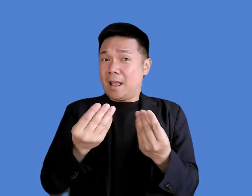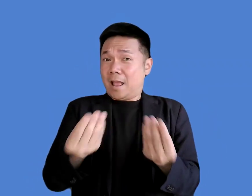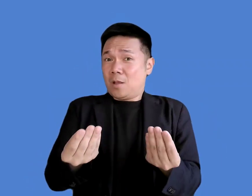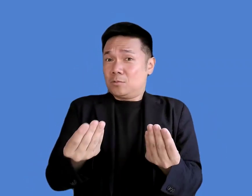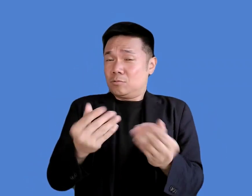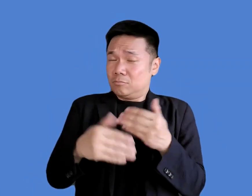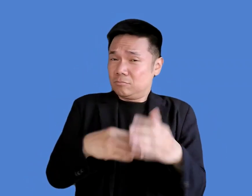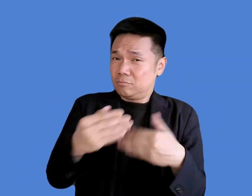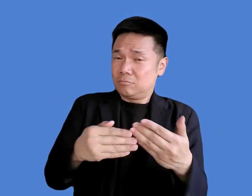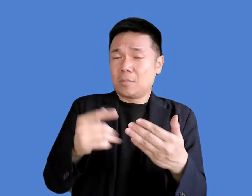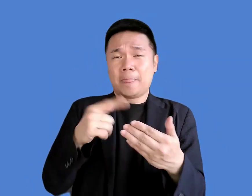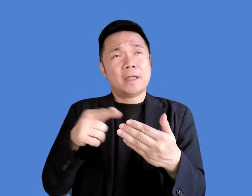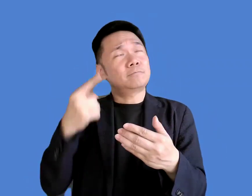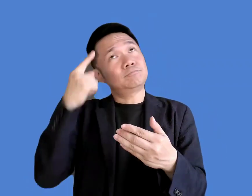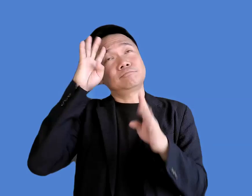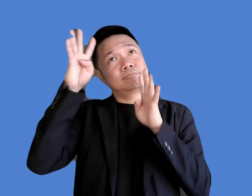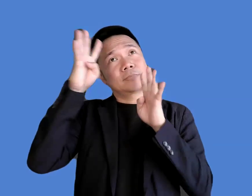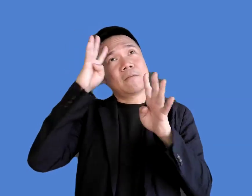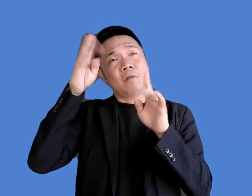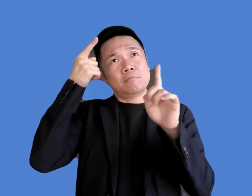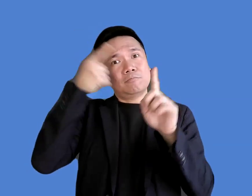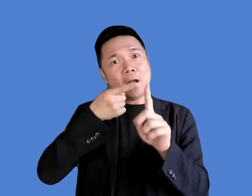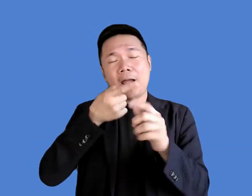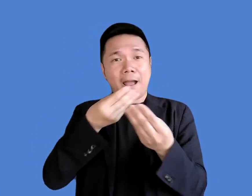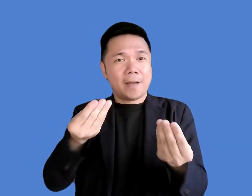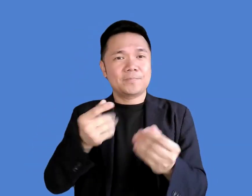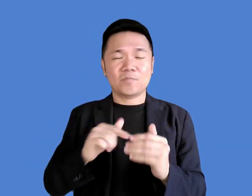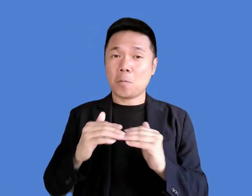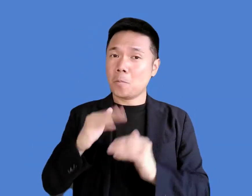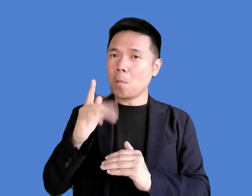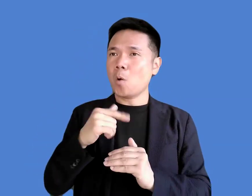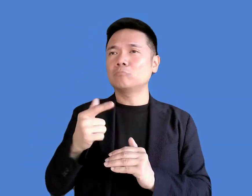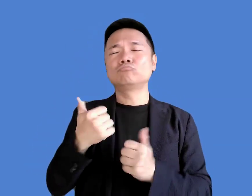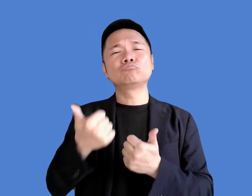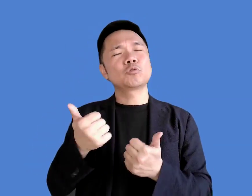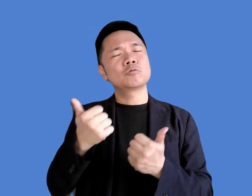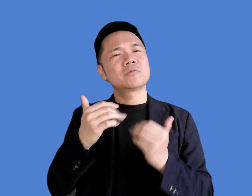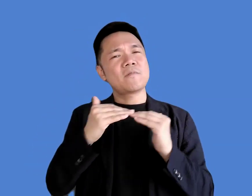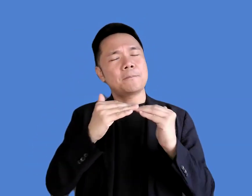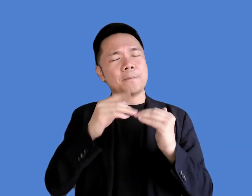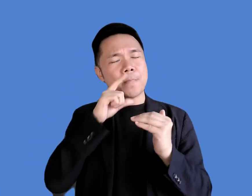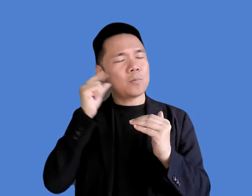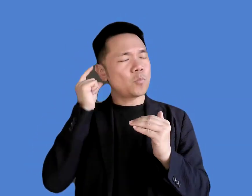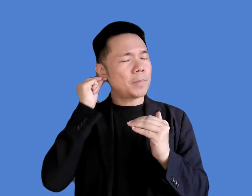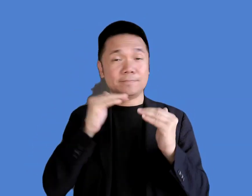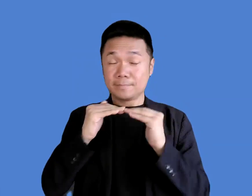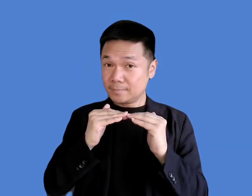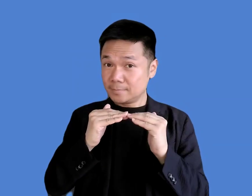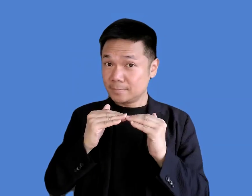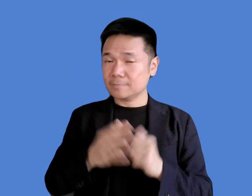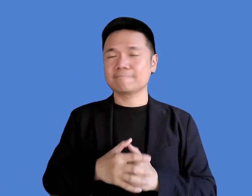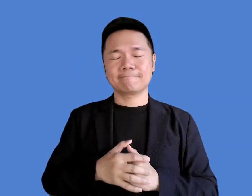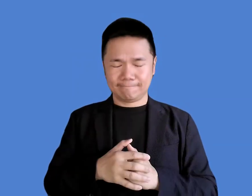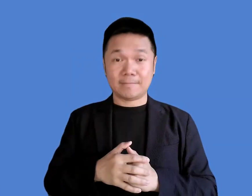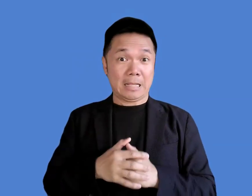move and innovate in the right direction, especially in terms of driving gender equality? And if I look at